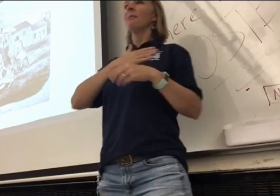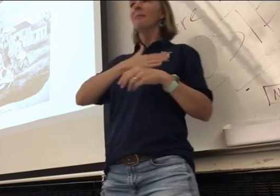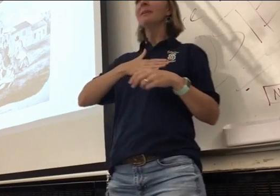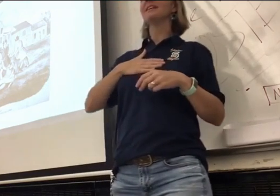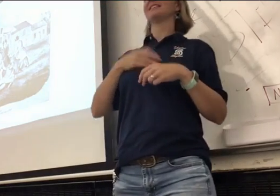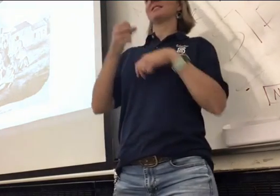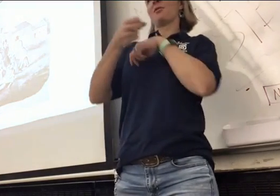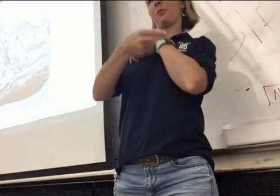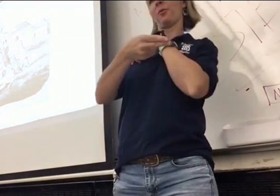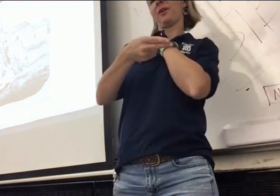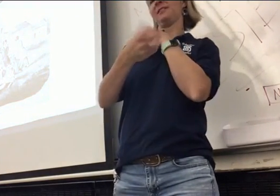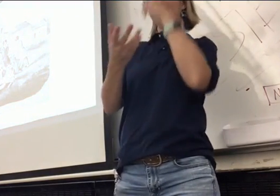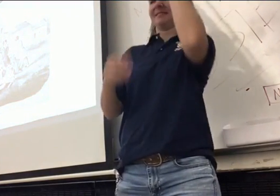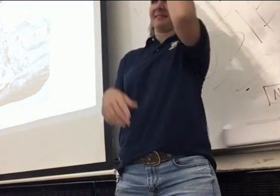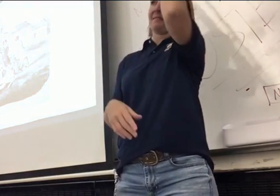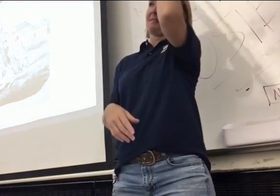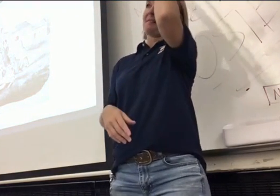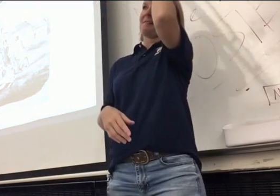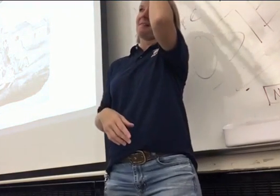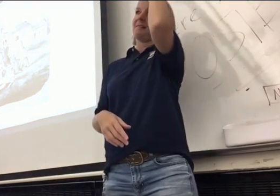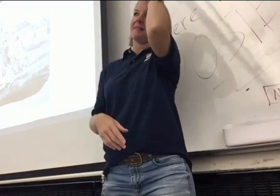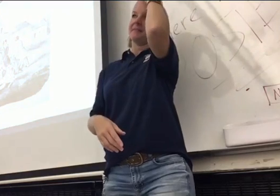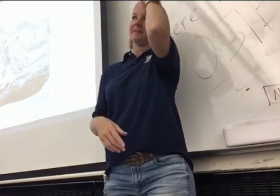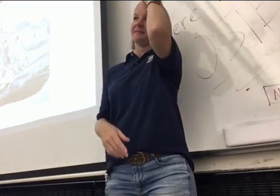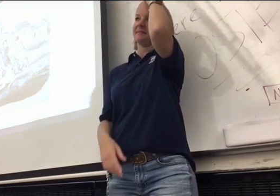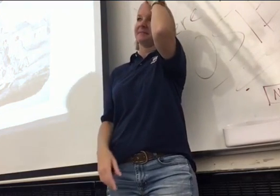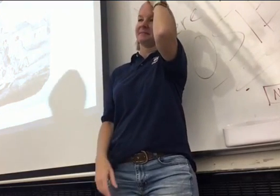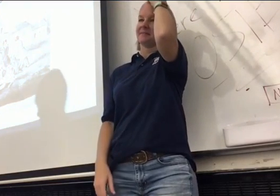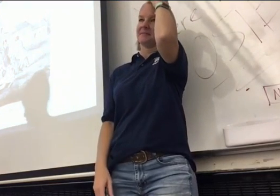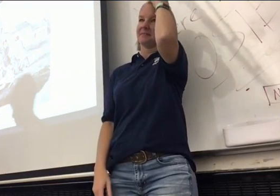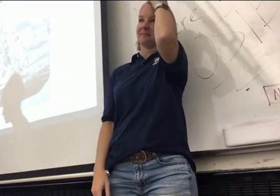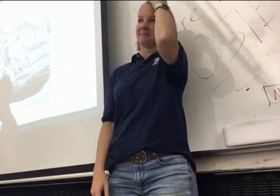in an area where you'll remember to throw them away at the end of class.